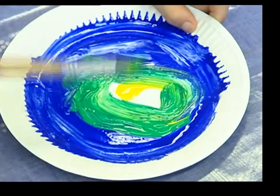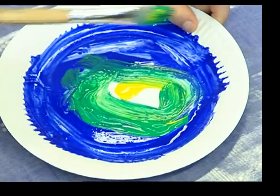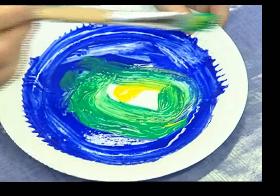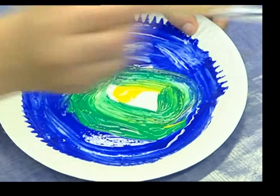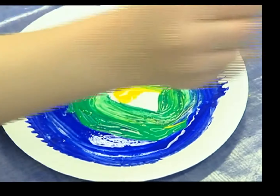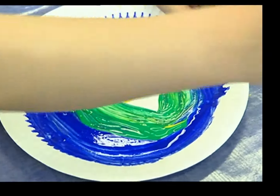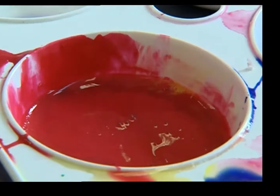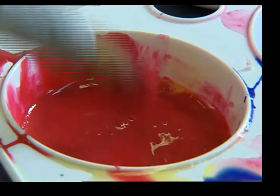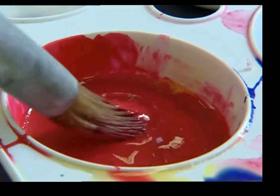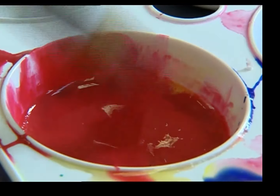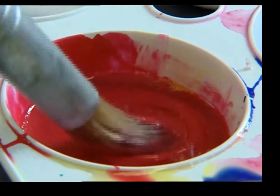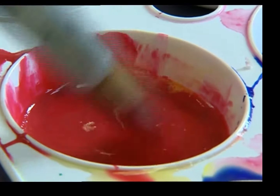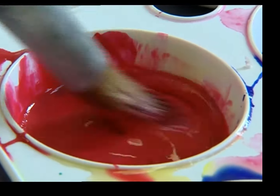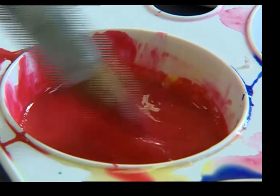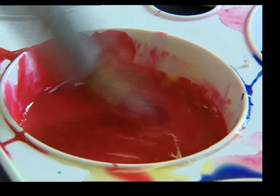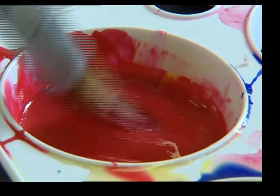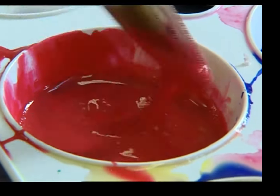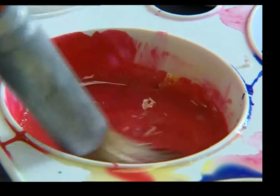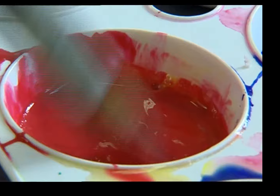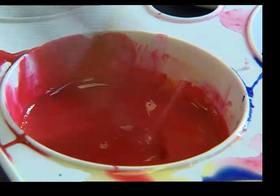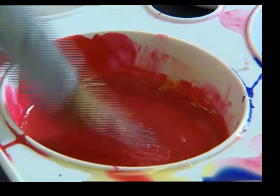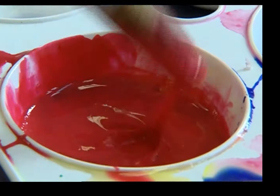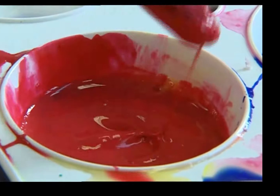And how about some red?